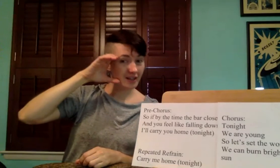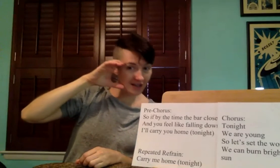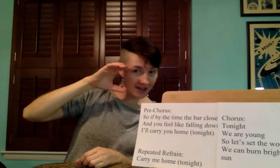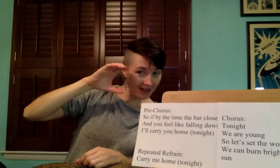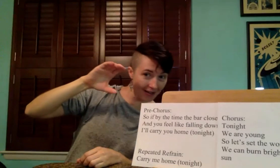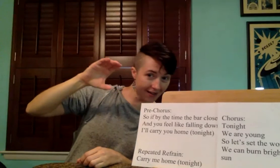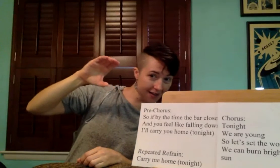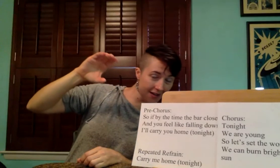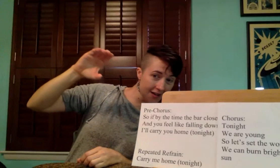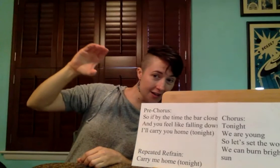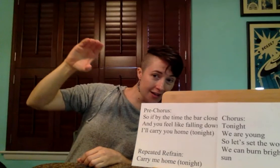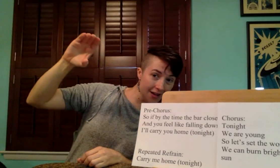sun.